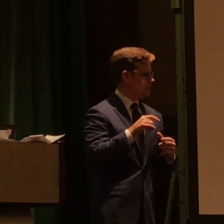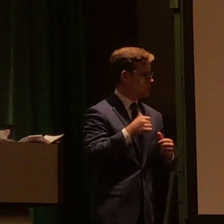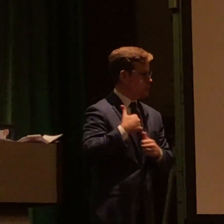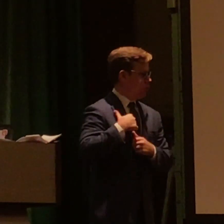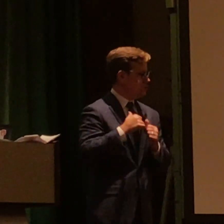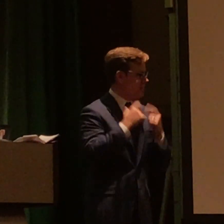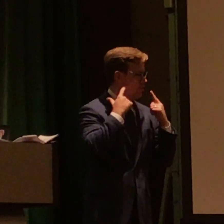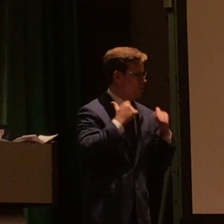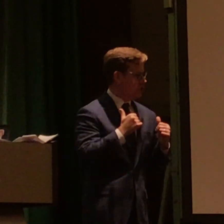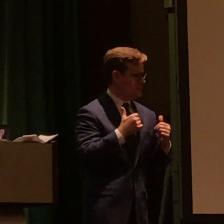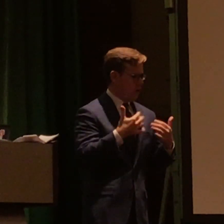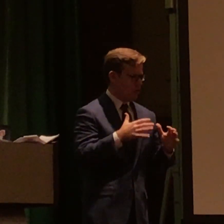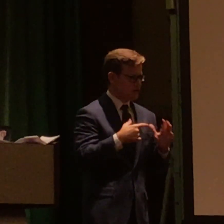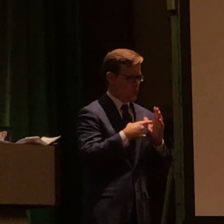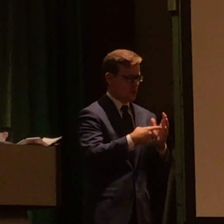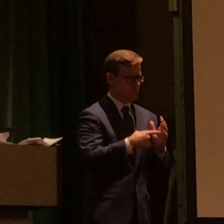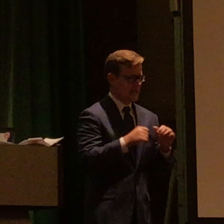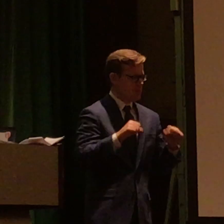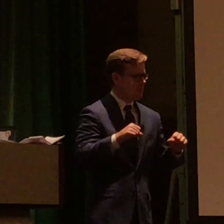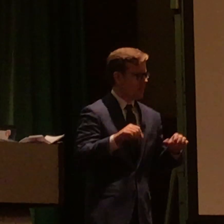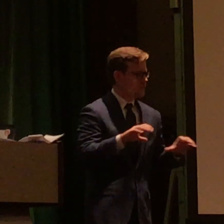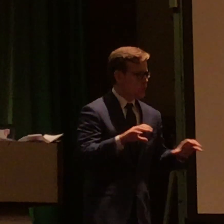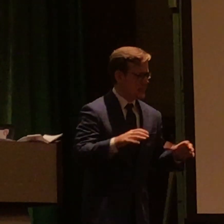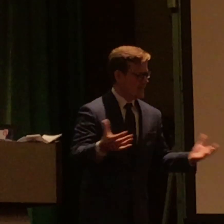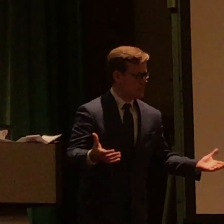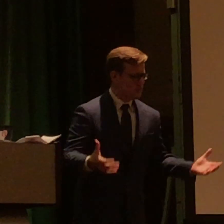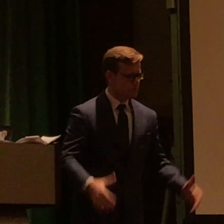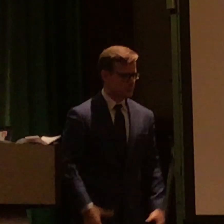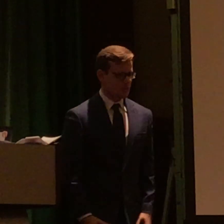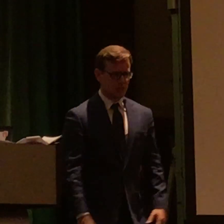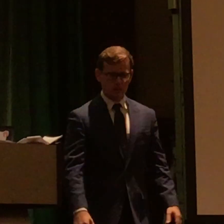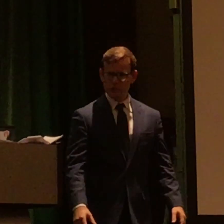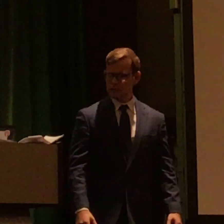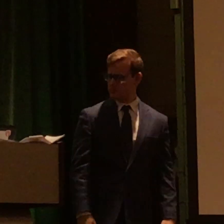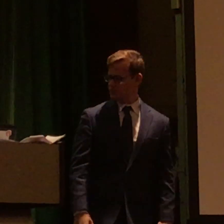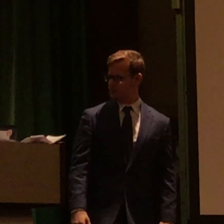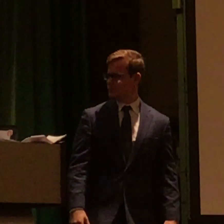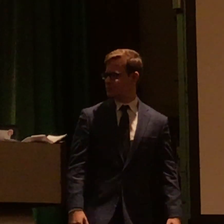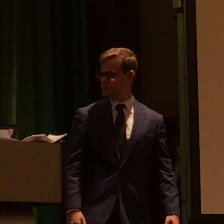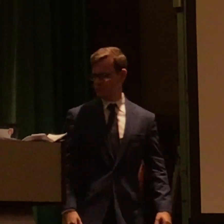serve in the same way, that couldn't provide effective duty despite their hearing loss.